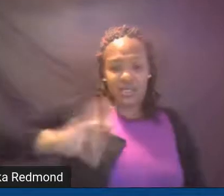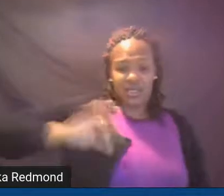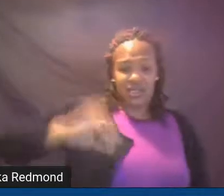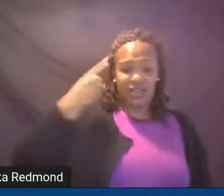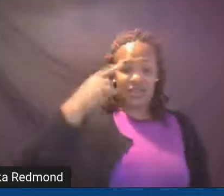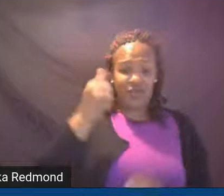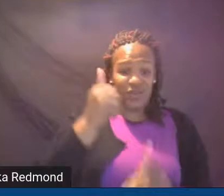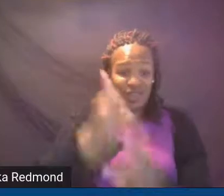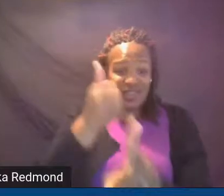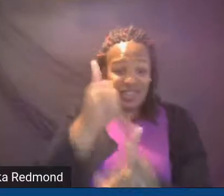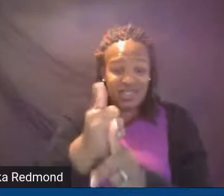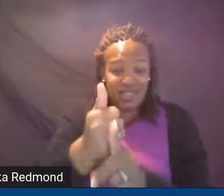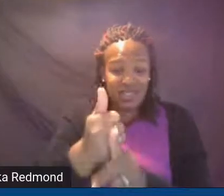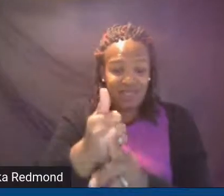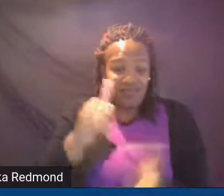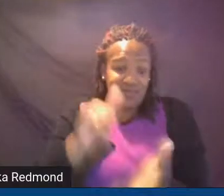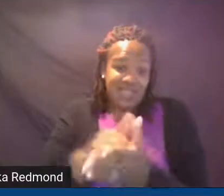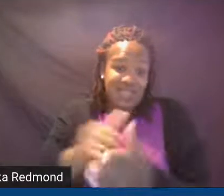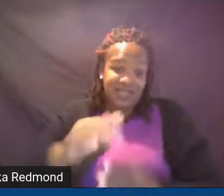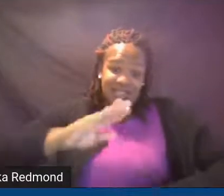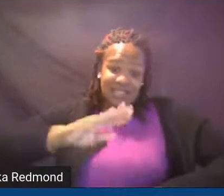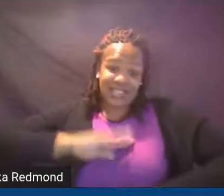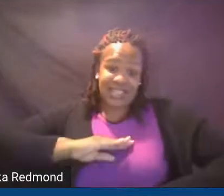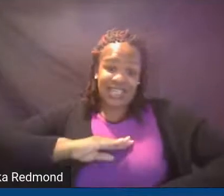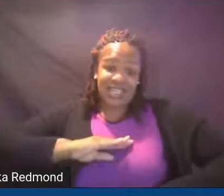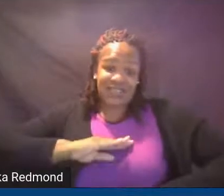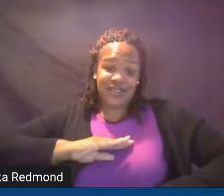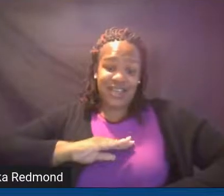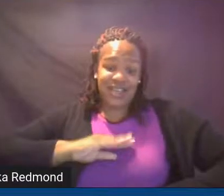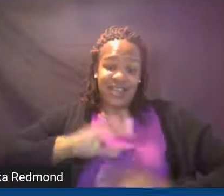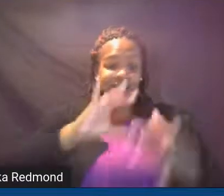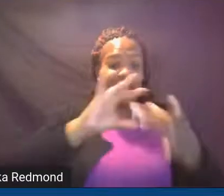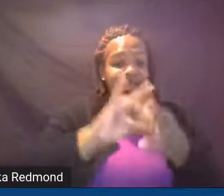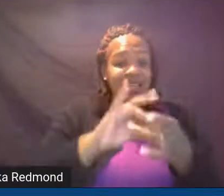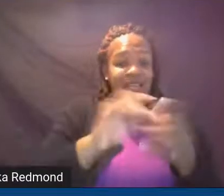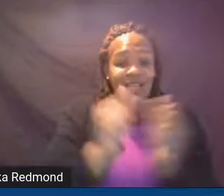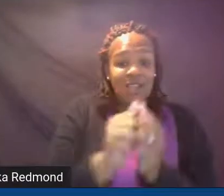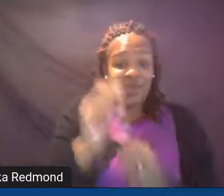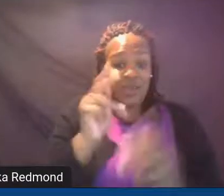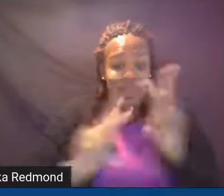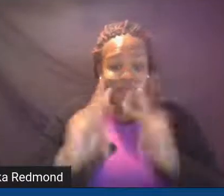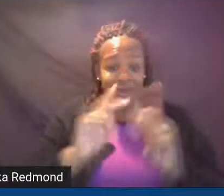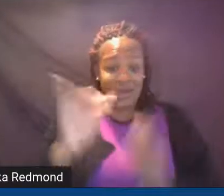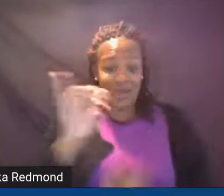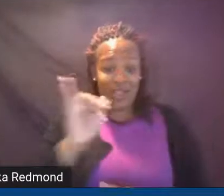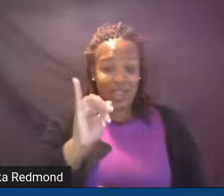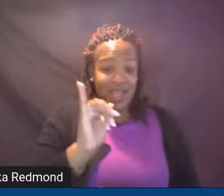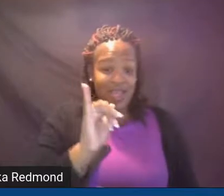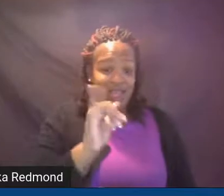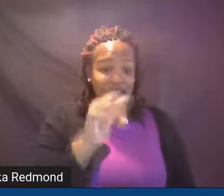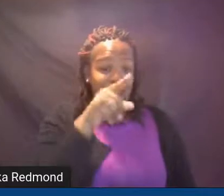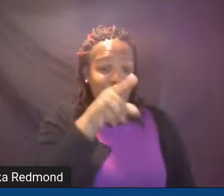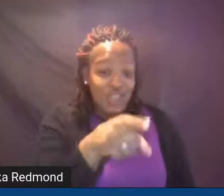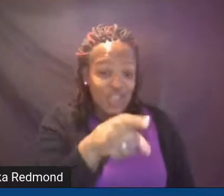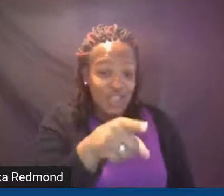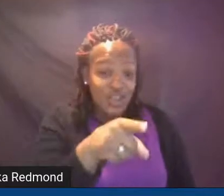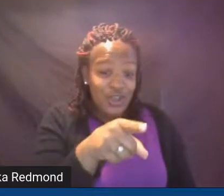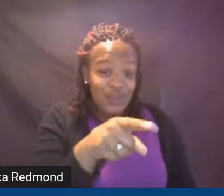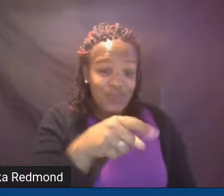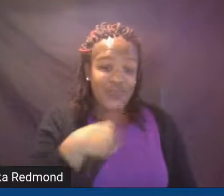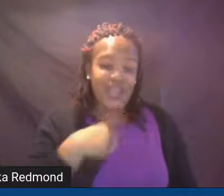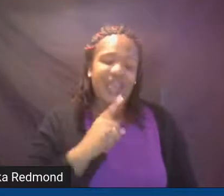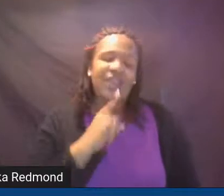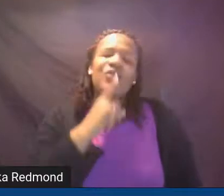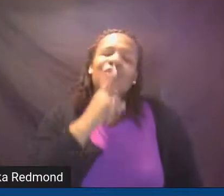That's actually been one of the most satisfying things is connecting with people like you, with you know, other people and what have you. That's been something that I've really,